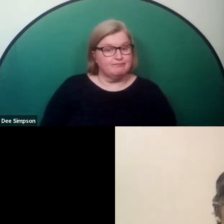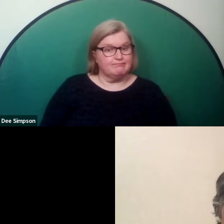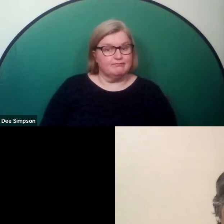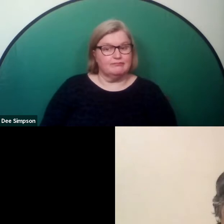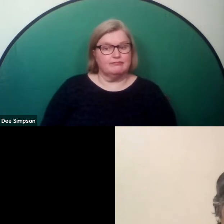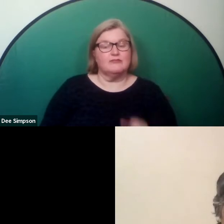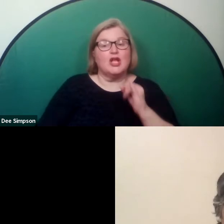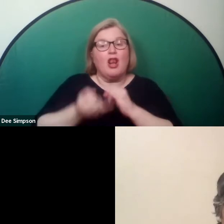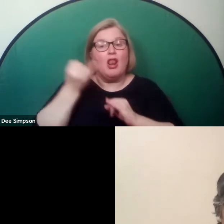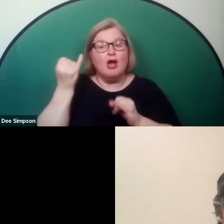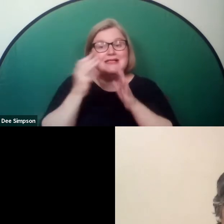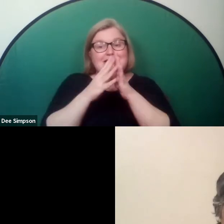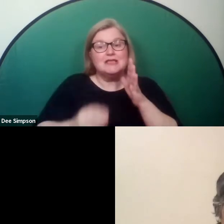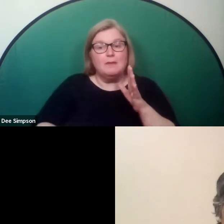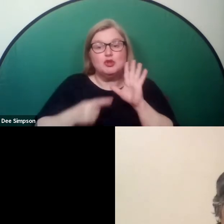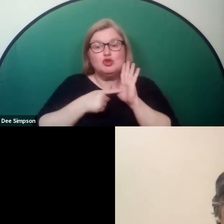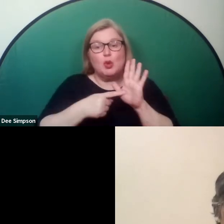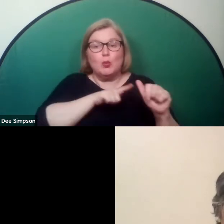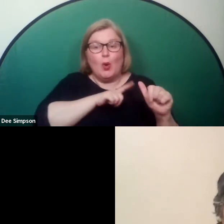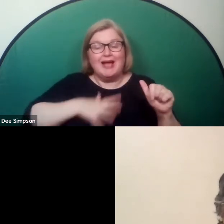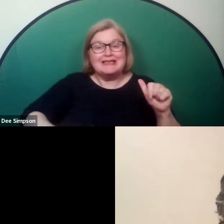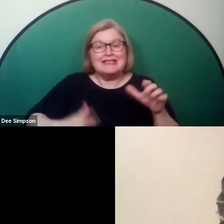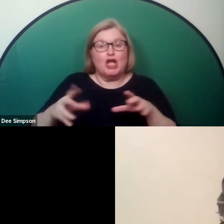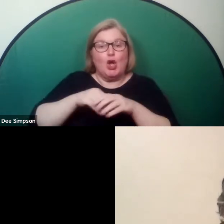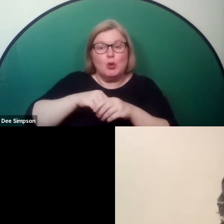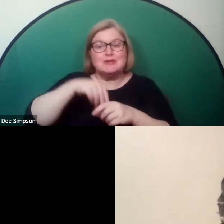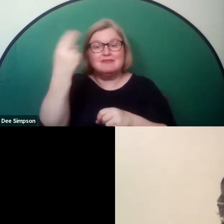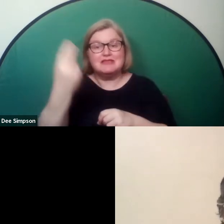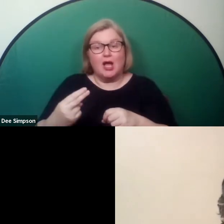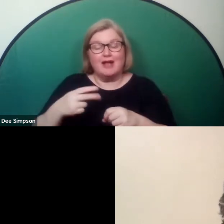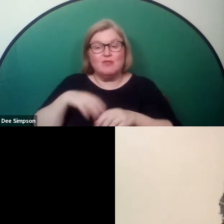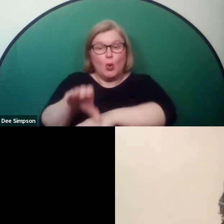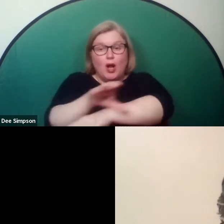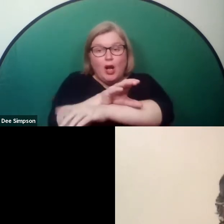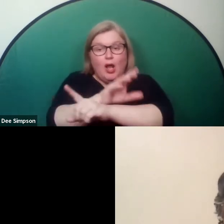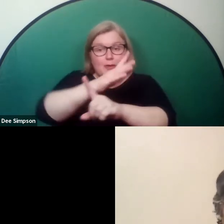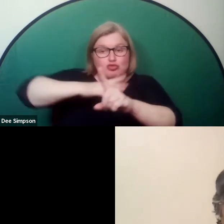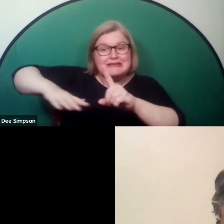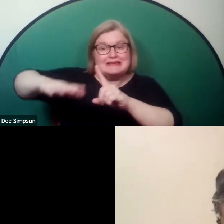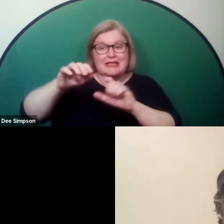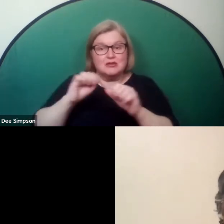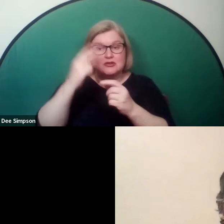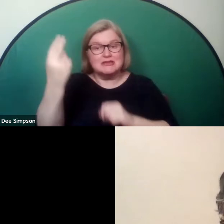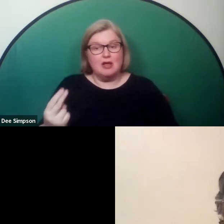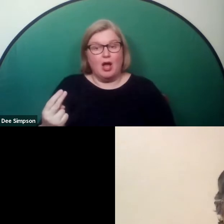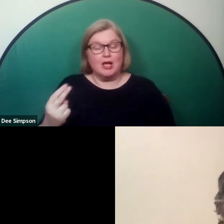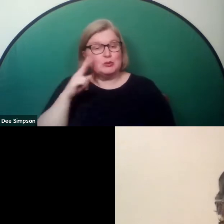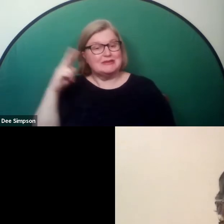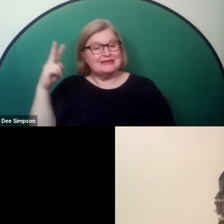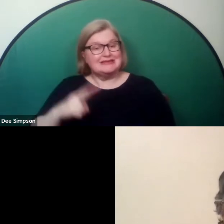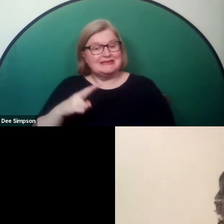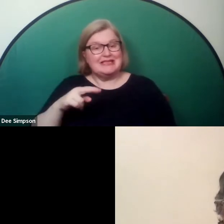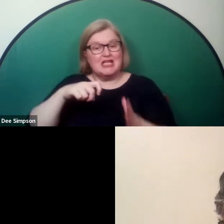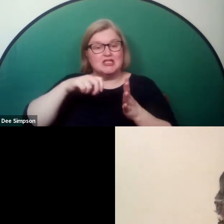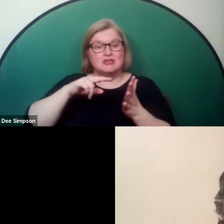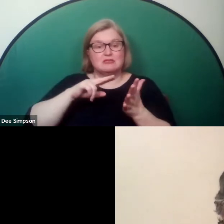These last examples here show why we need inclusive design in climate resilient design. This drain cover on the left in